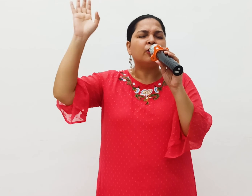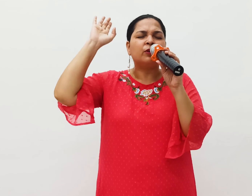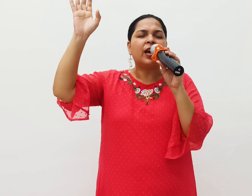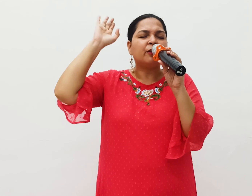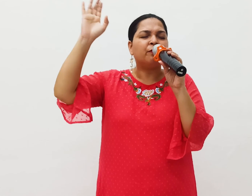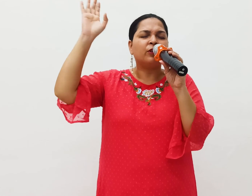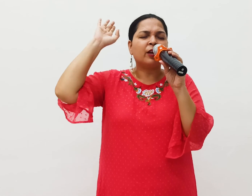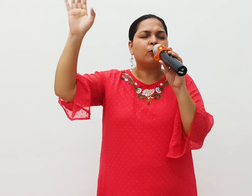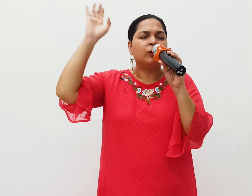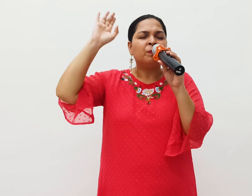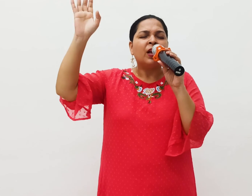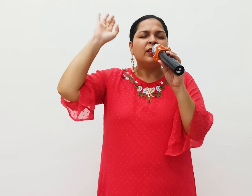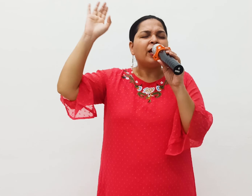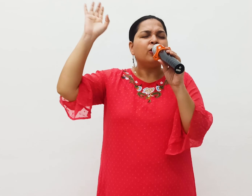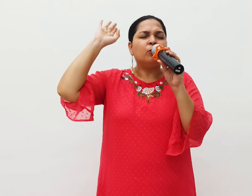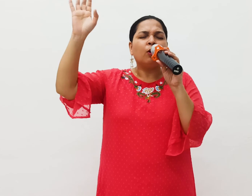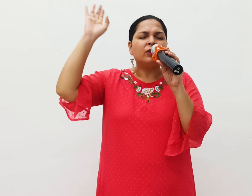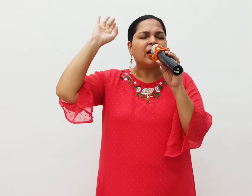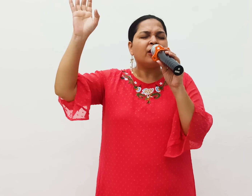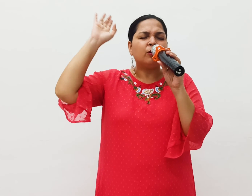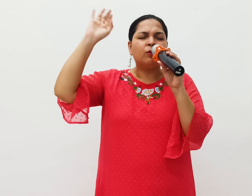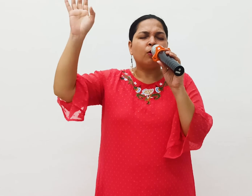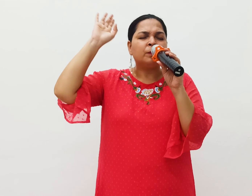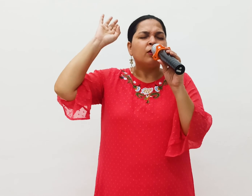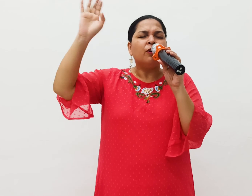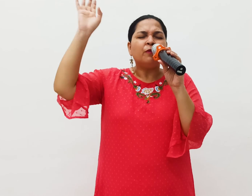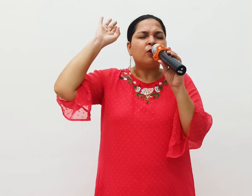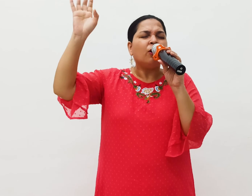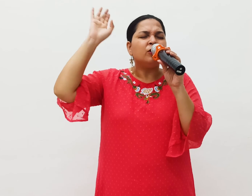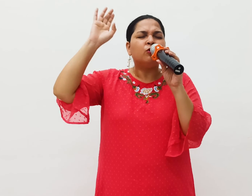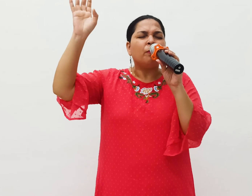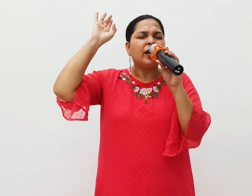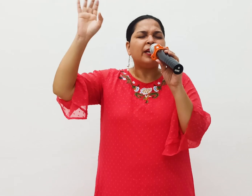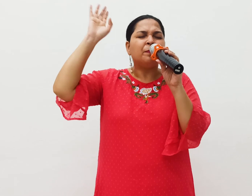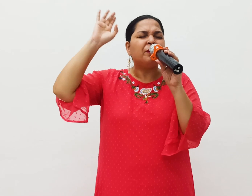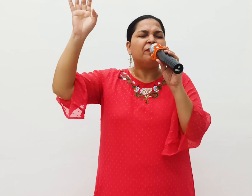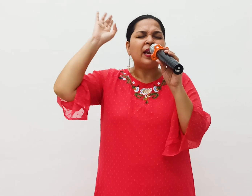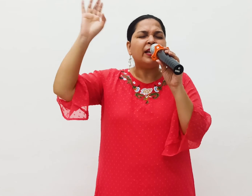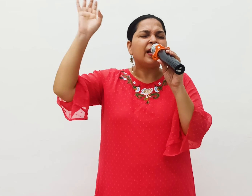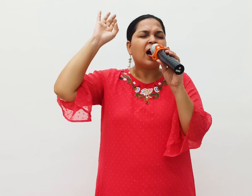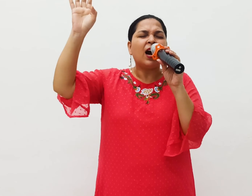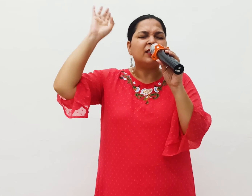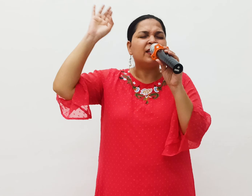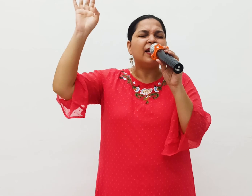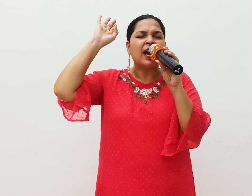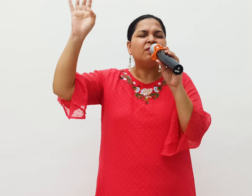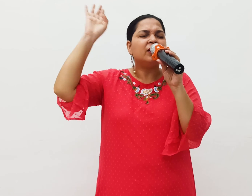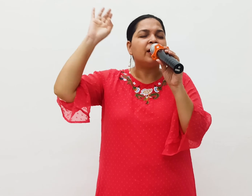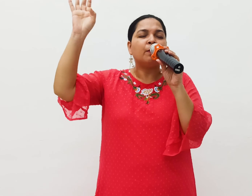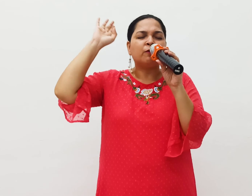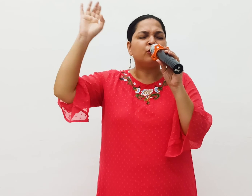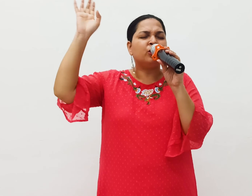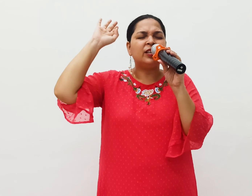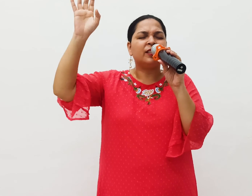are working together for their good. Thank you, Lord. Thank you, Lord. The word of God is dominating, prevailing their hearts, their lives